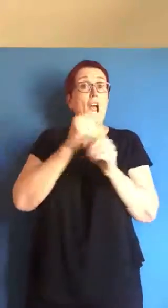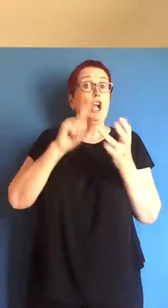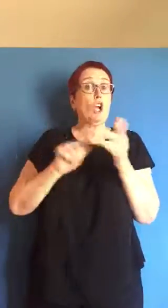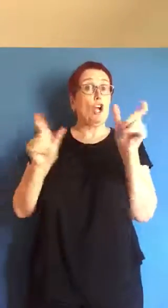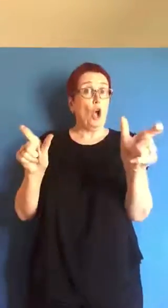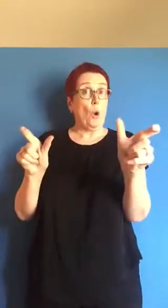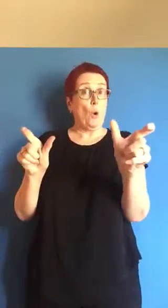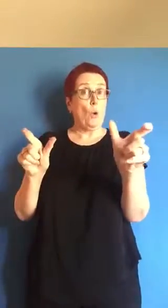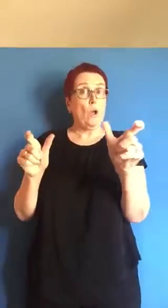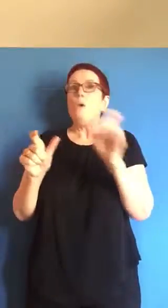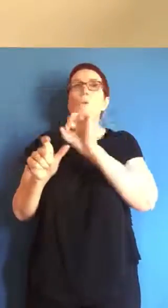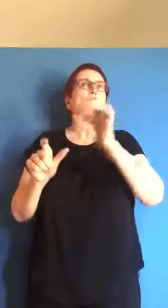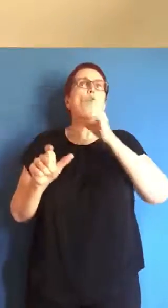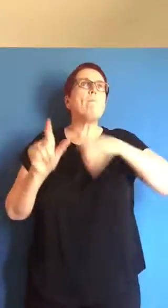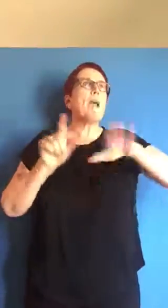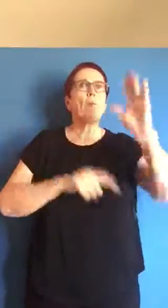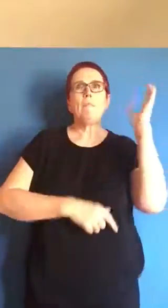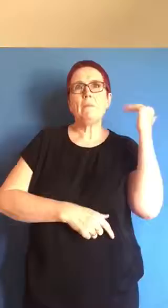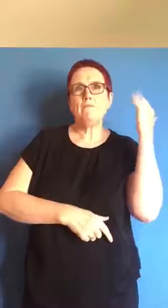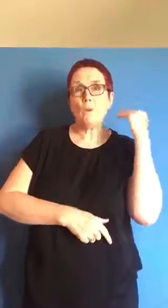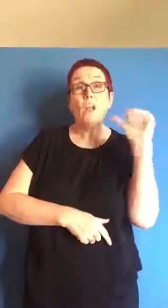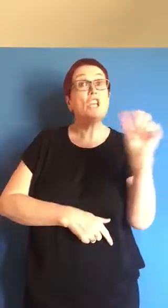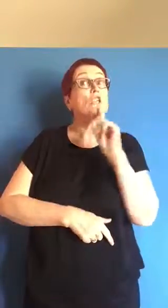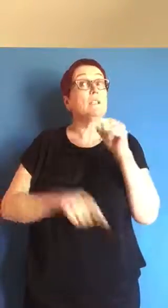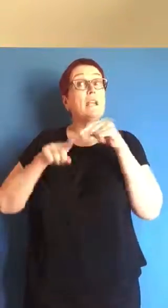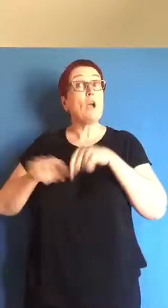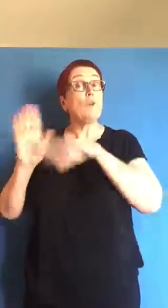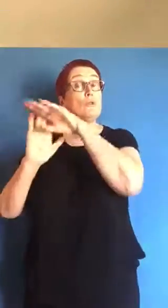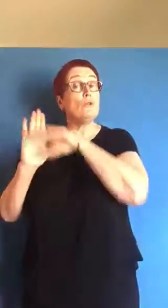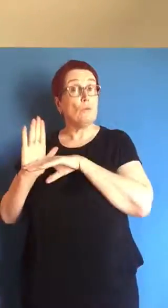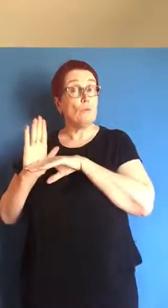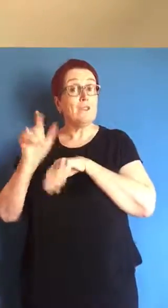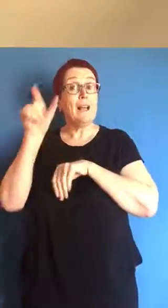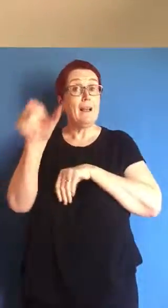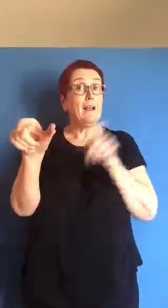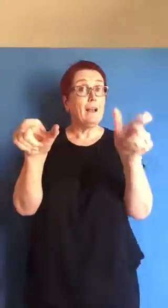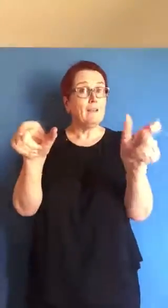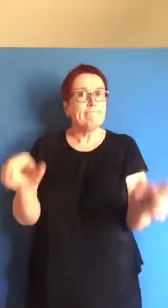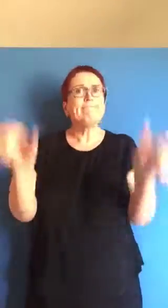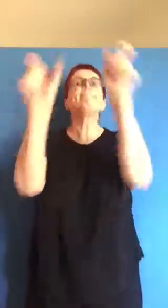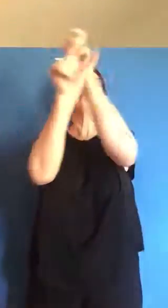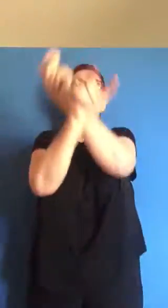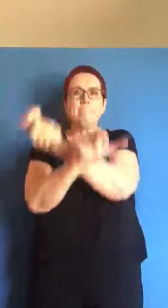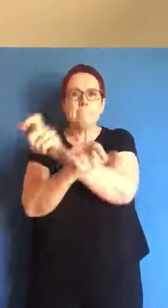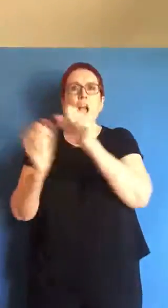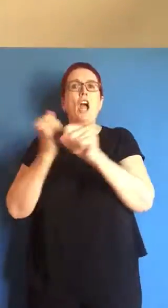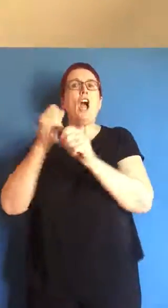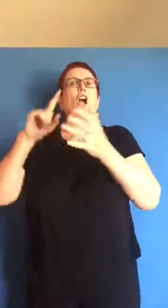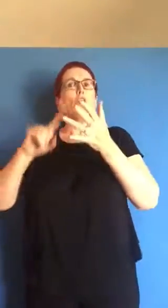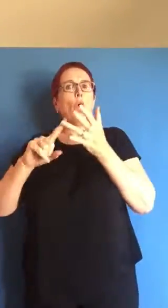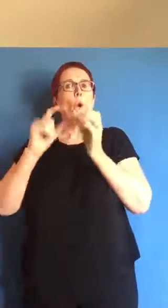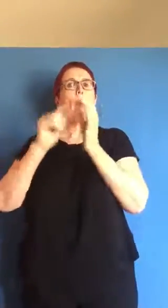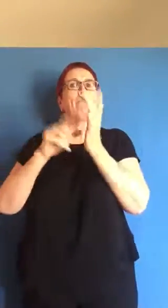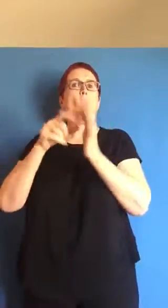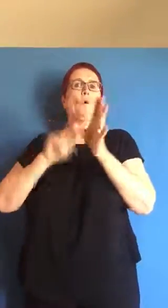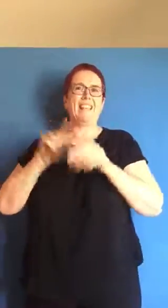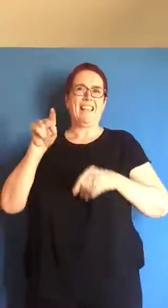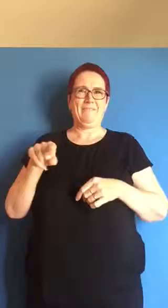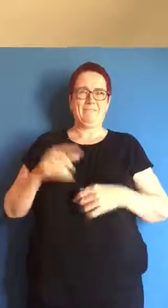before. He should have said, according to these editors, to go boldly where no man has gone before,